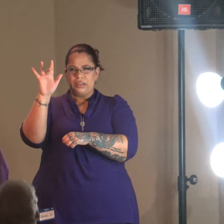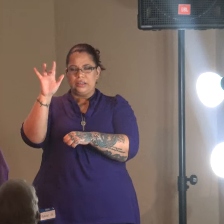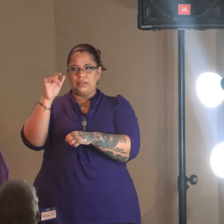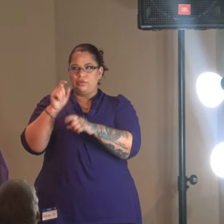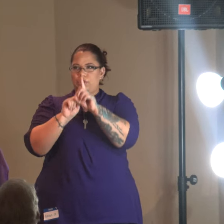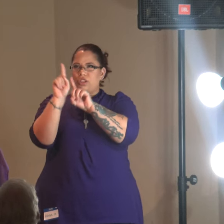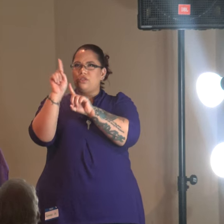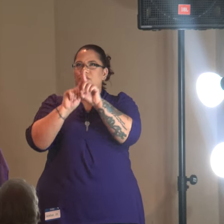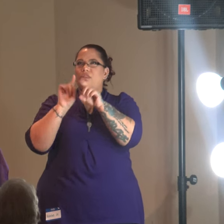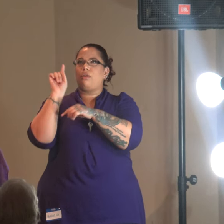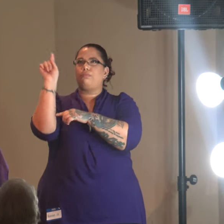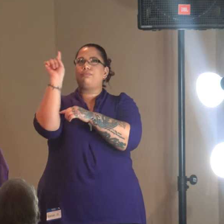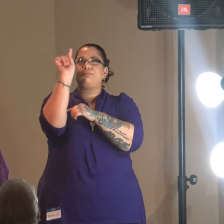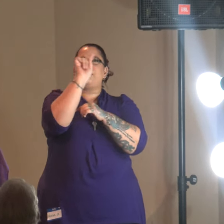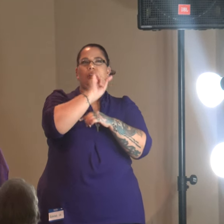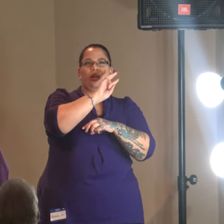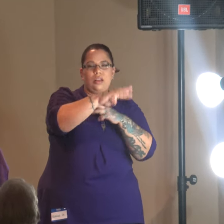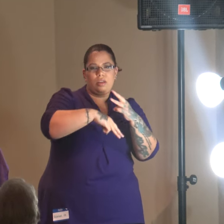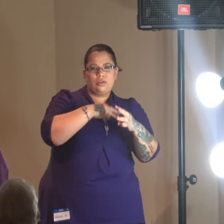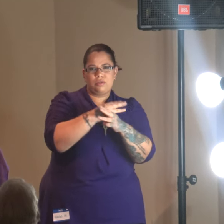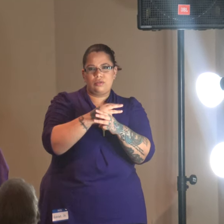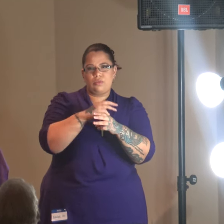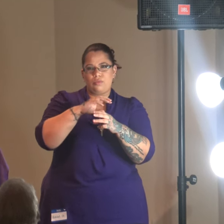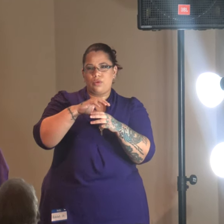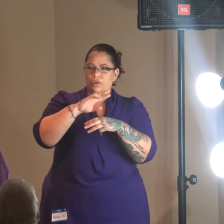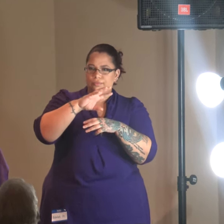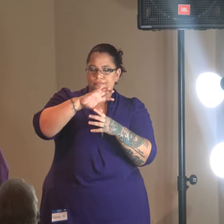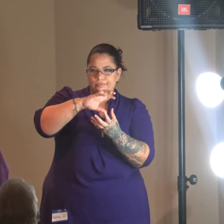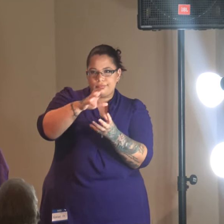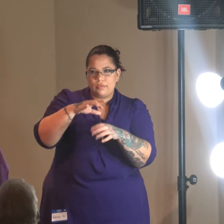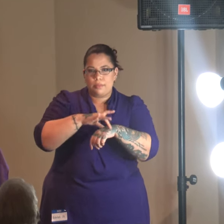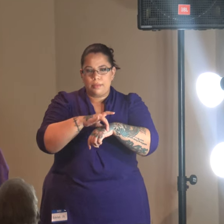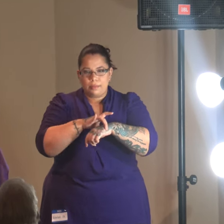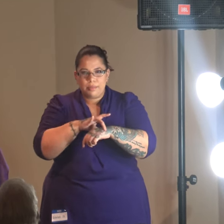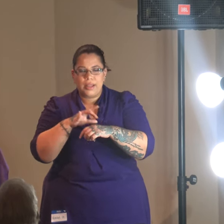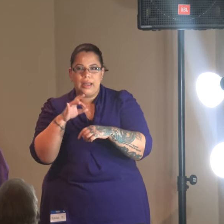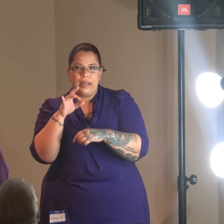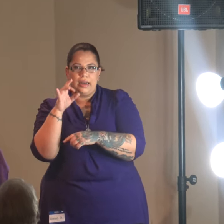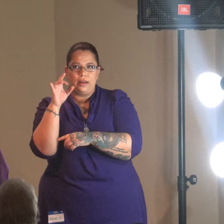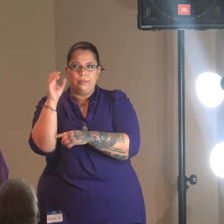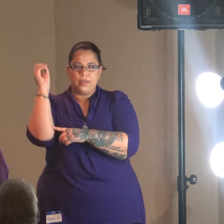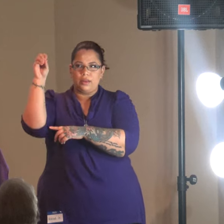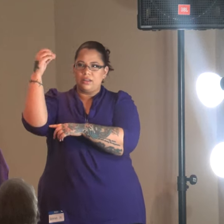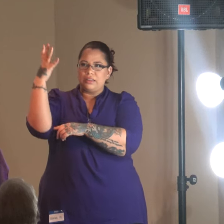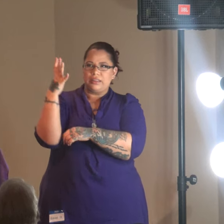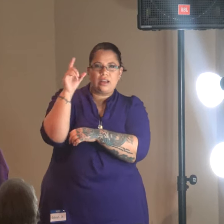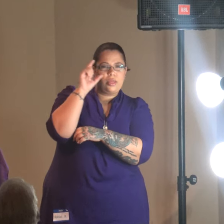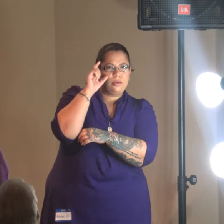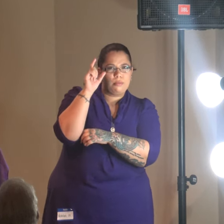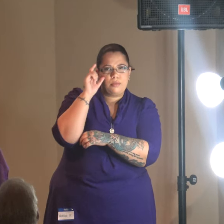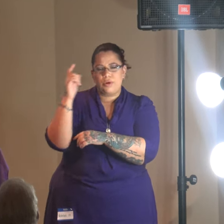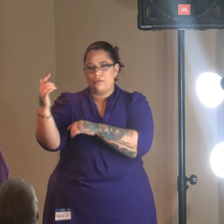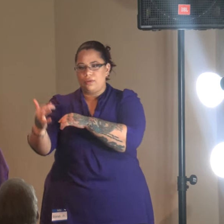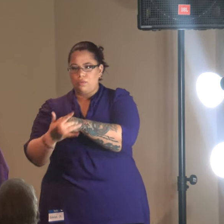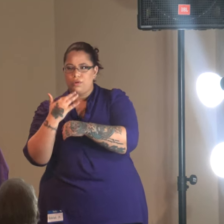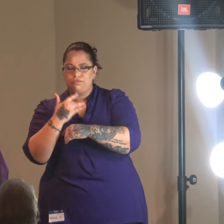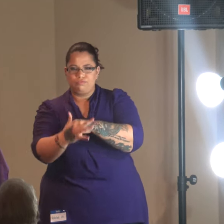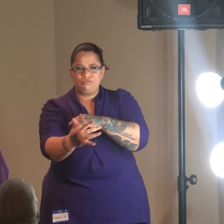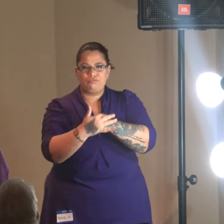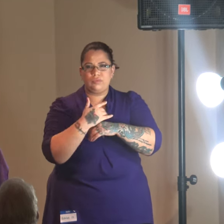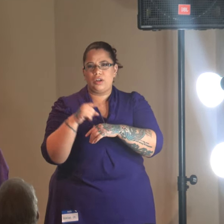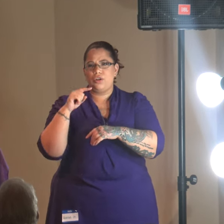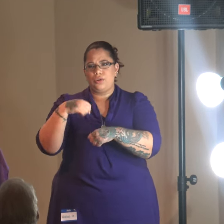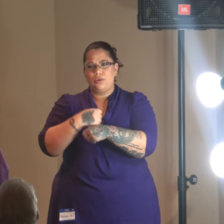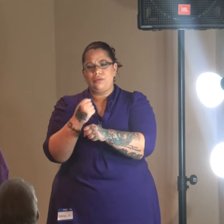sky, every planet rotating on its own axis, the sun, the moon, everything going, the tide coming in and out. You're created out of